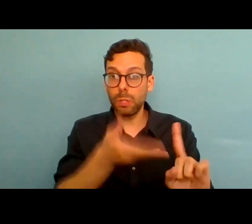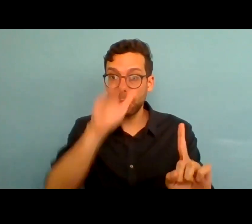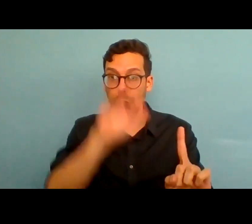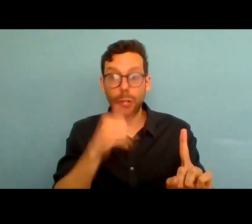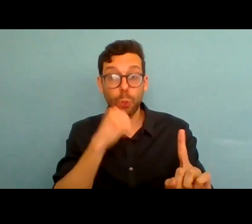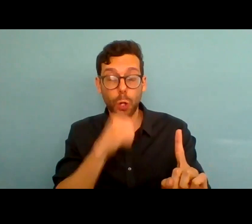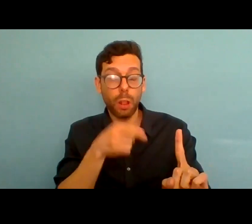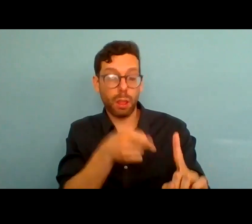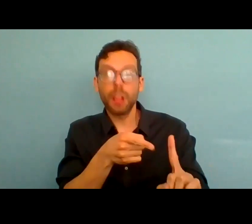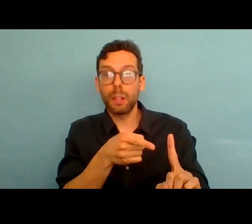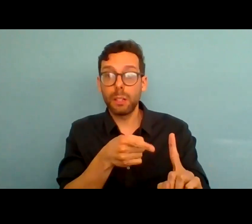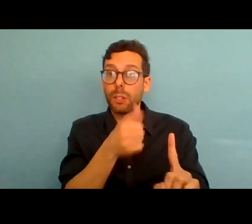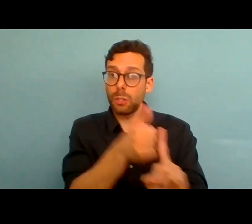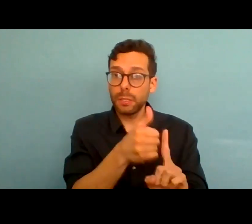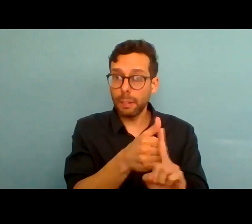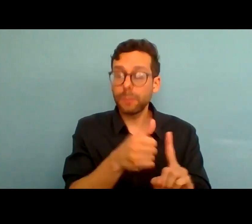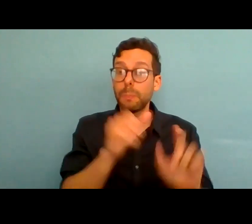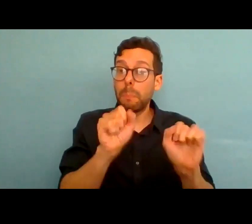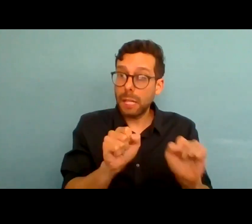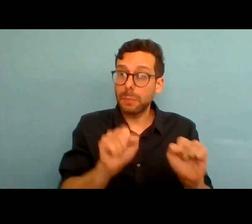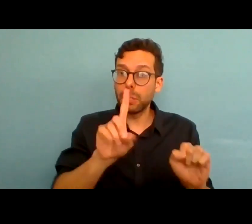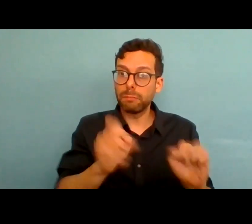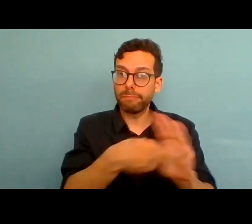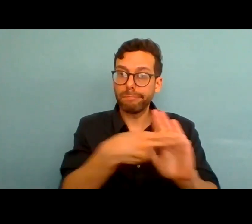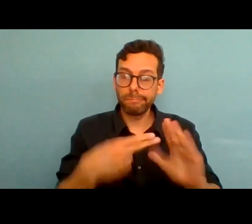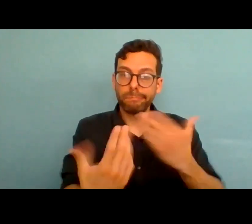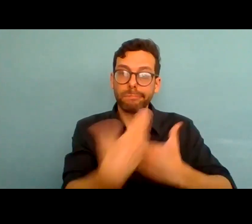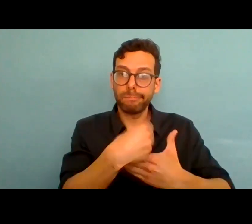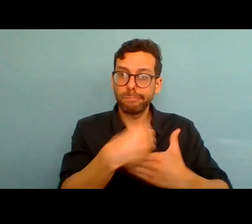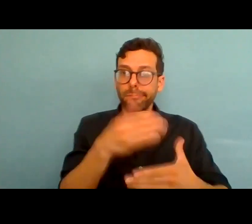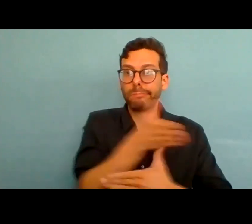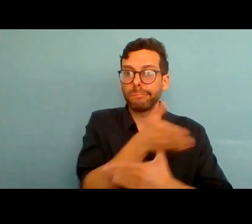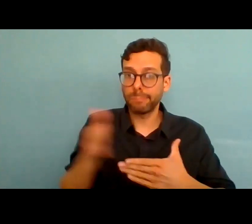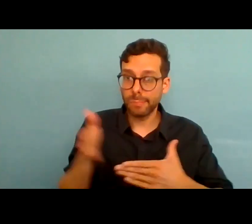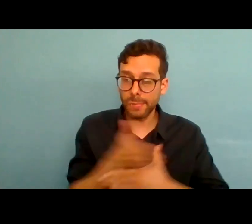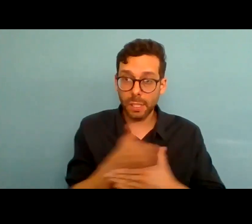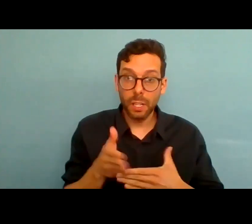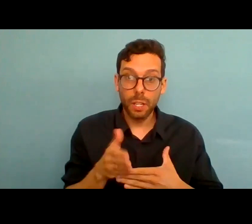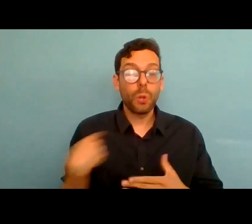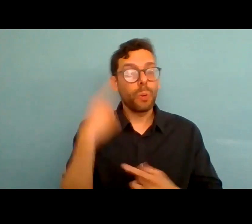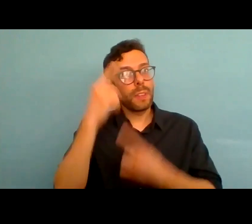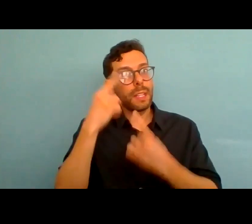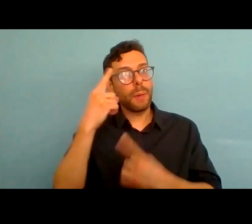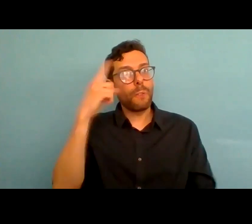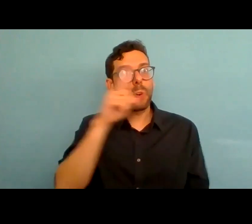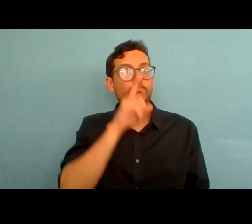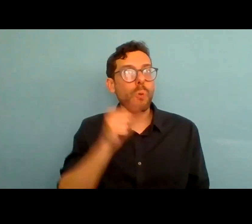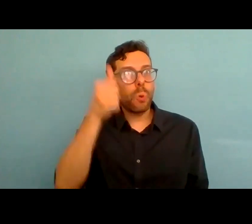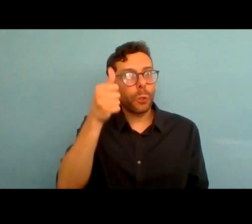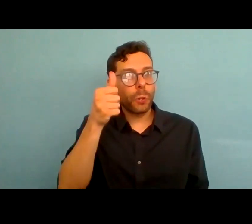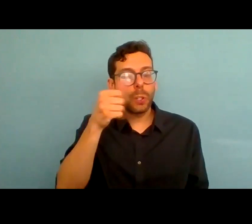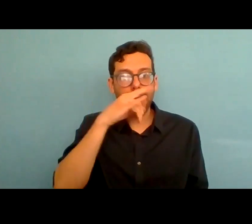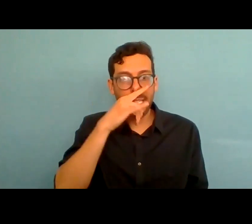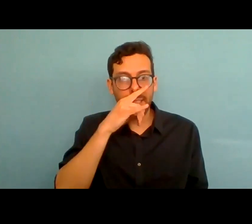spectrum, okay? So when we think about this, especially for older kids, we start to realize that, if they've made it to middle school and